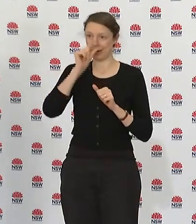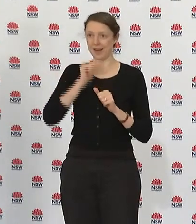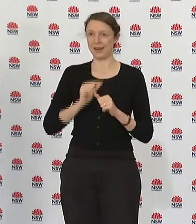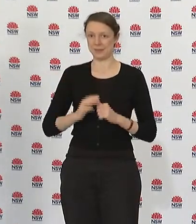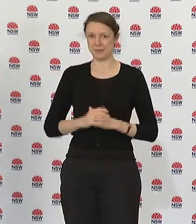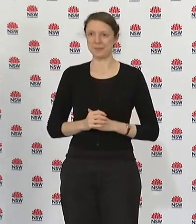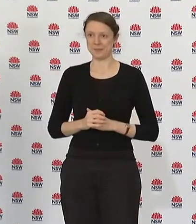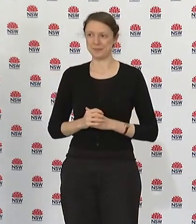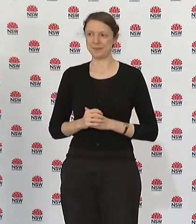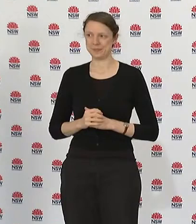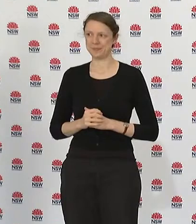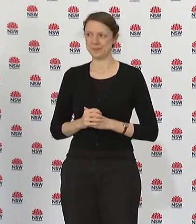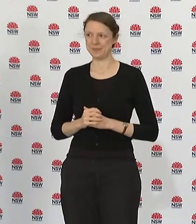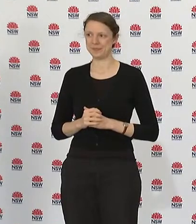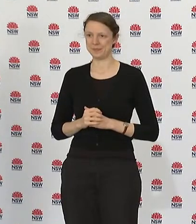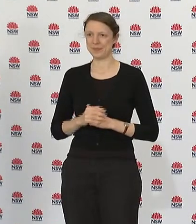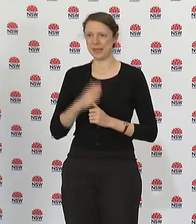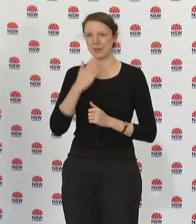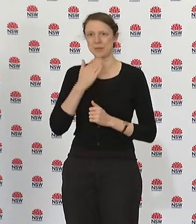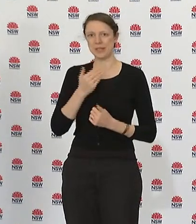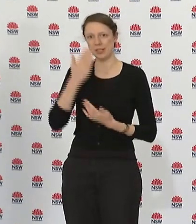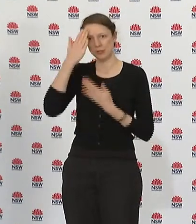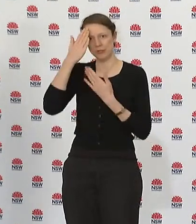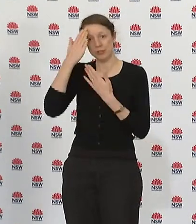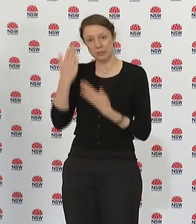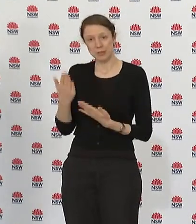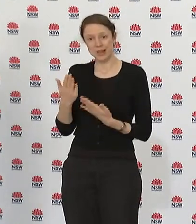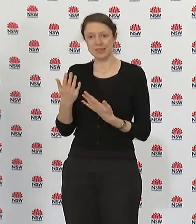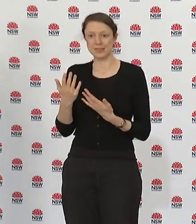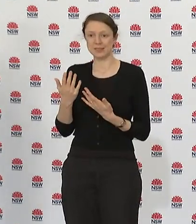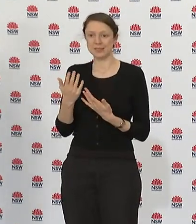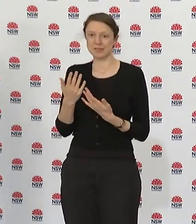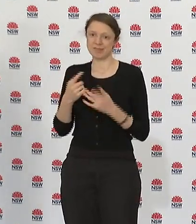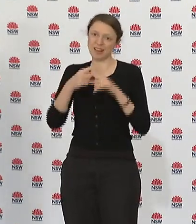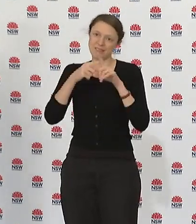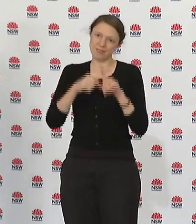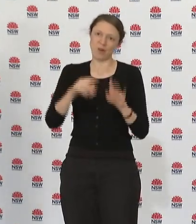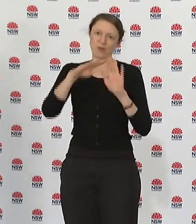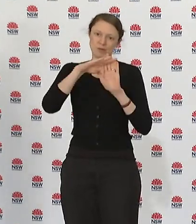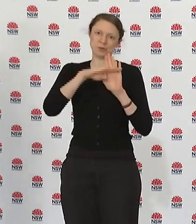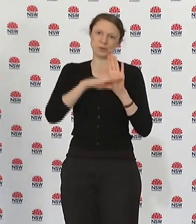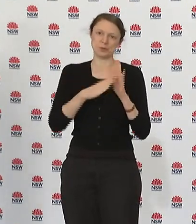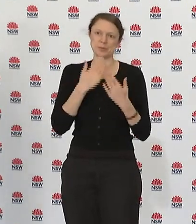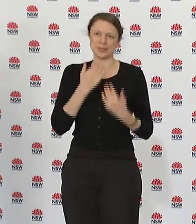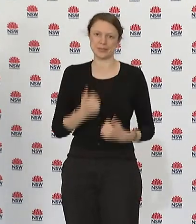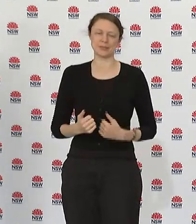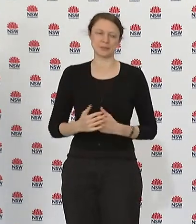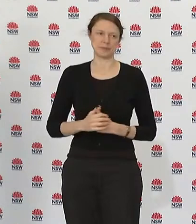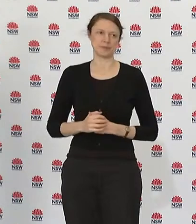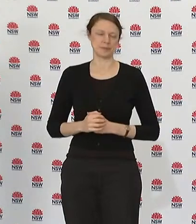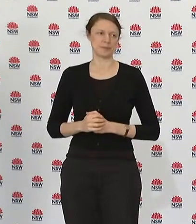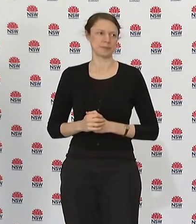to please respect and continue to adhere to the health rules. Just to be clear, you did say